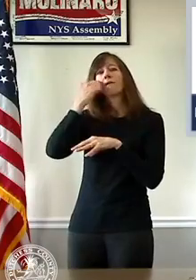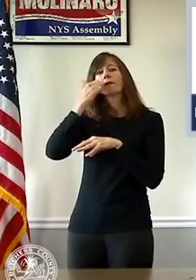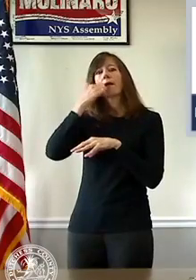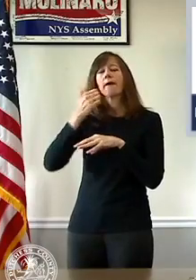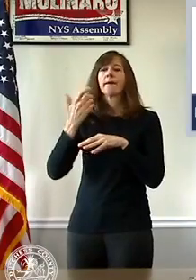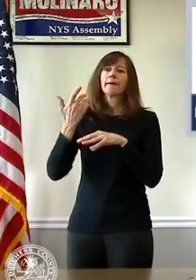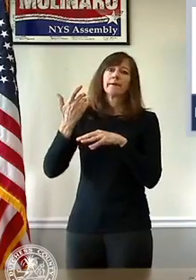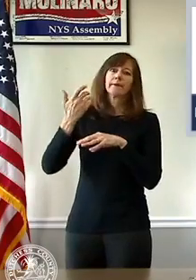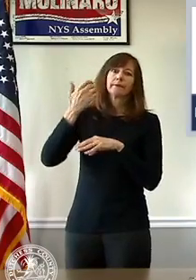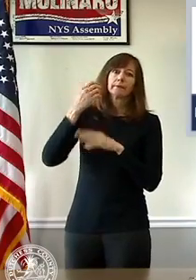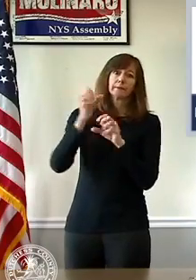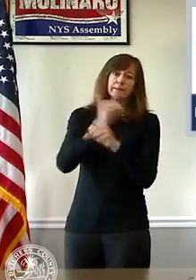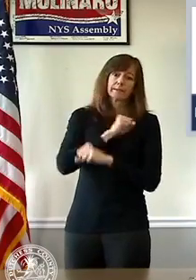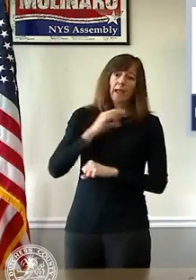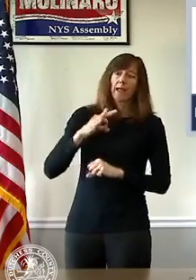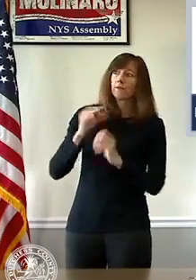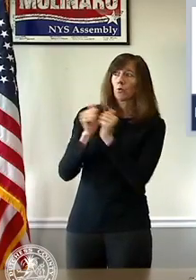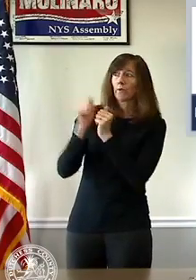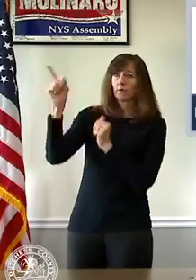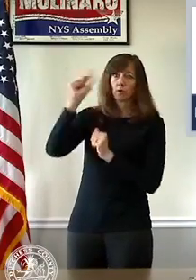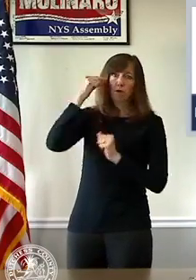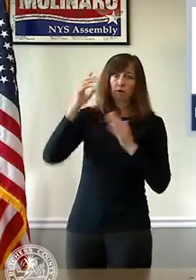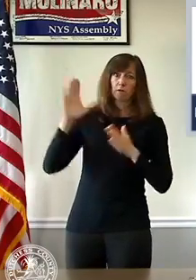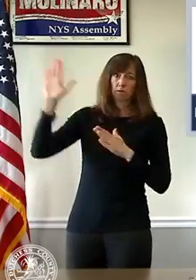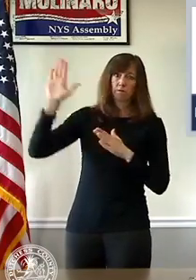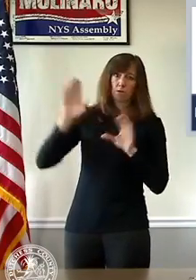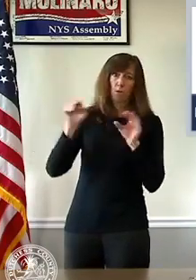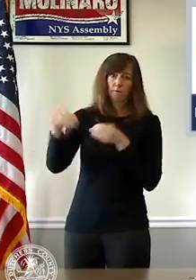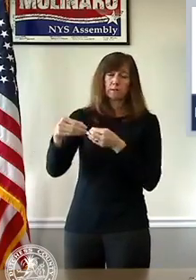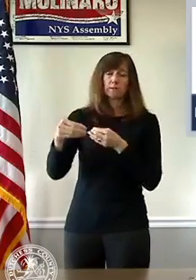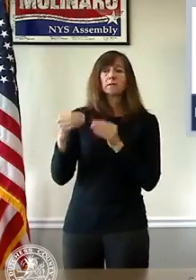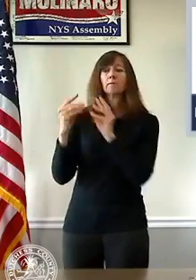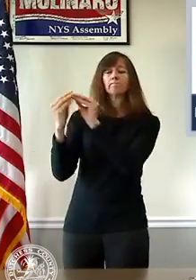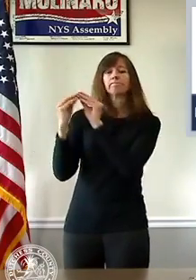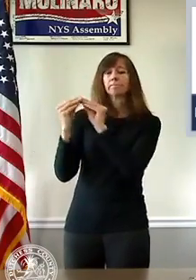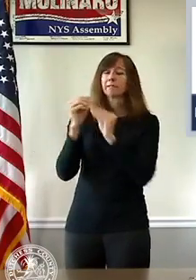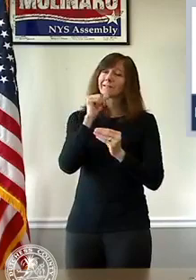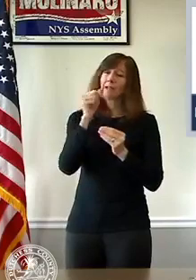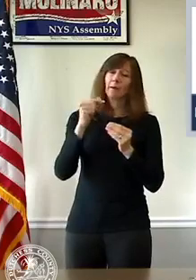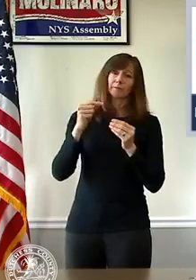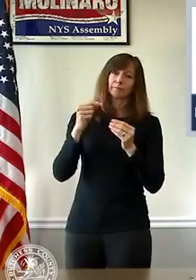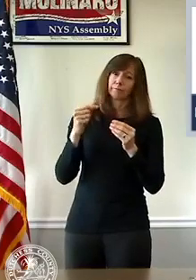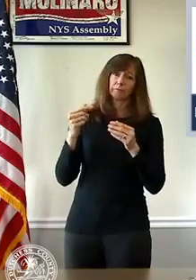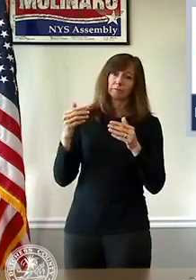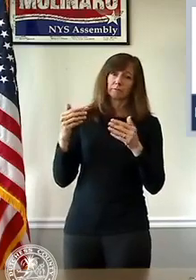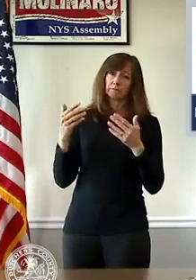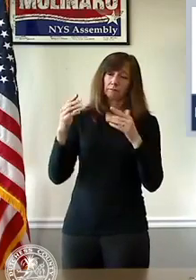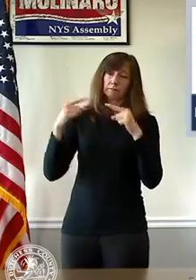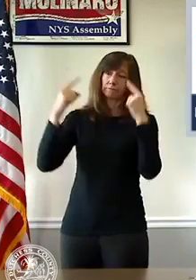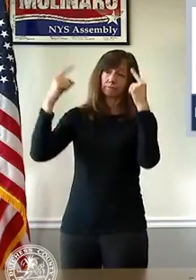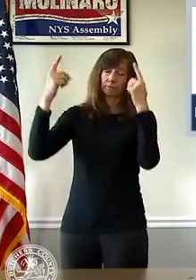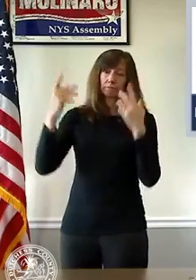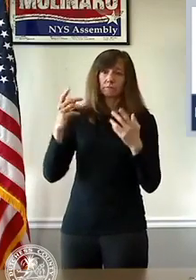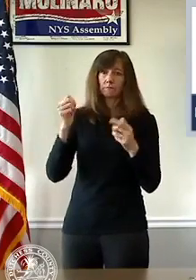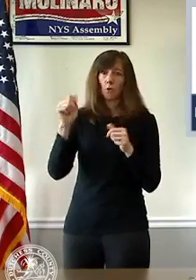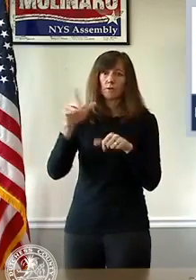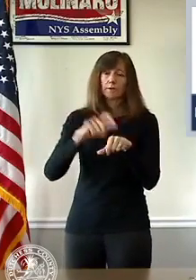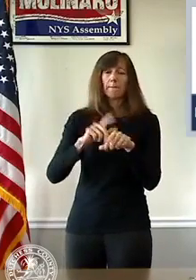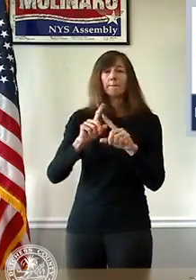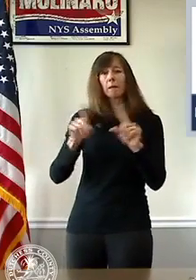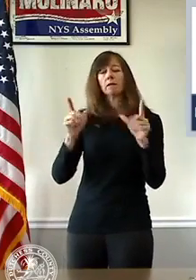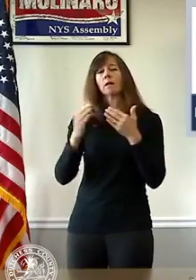office. And we're trying every day. We get updates, and so our assumption